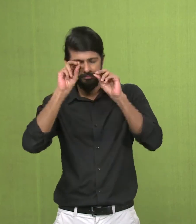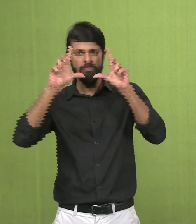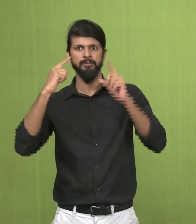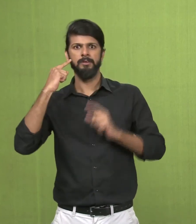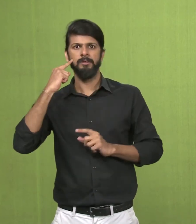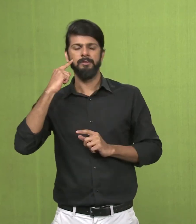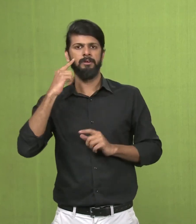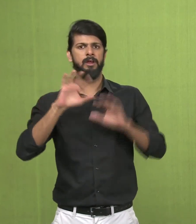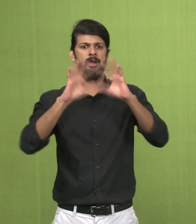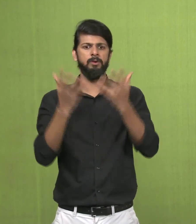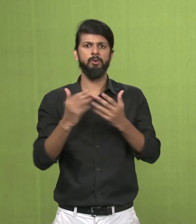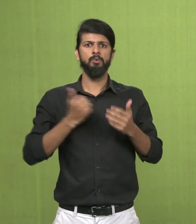Lord Vishnu awoke